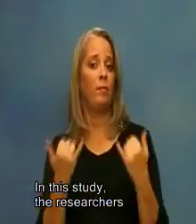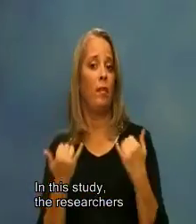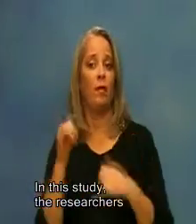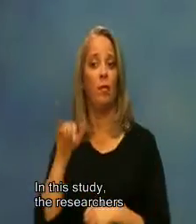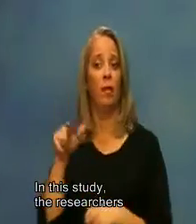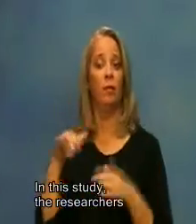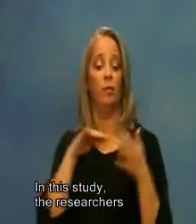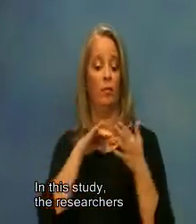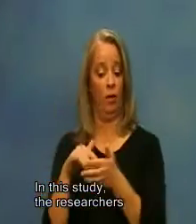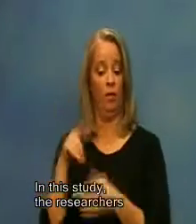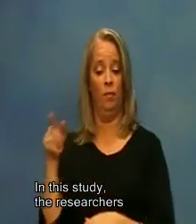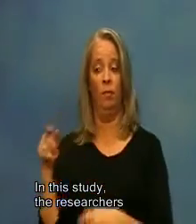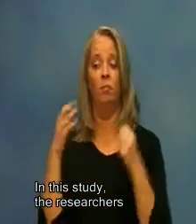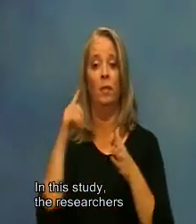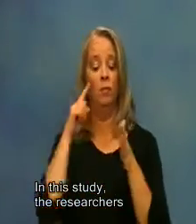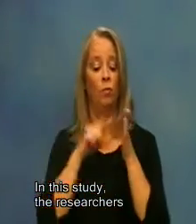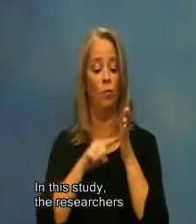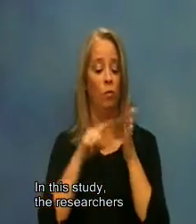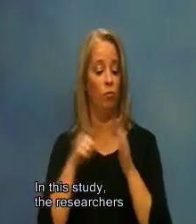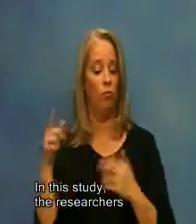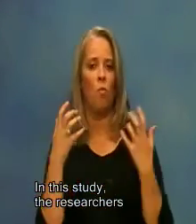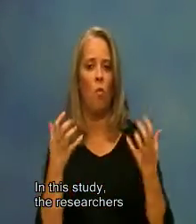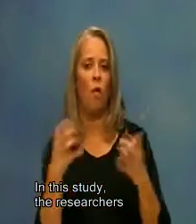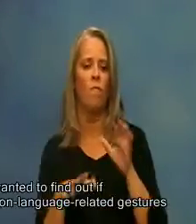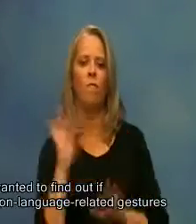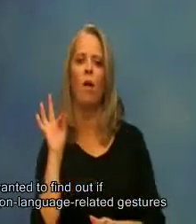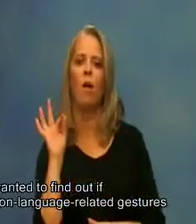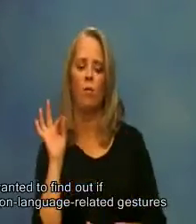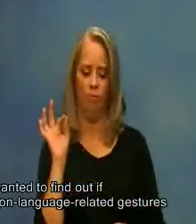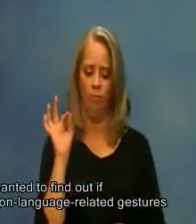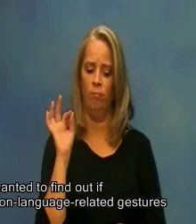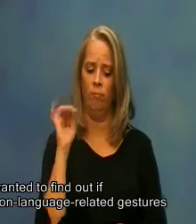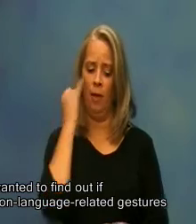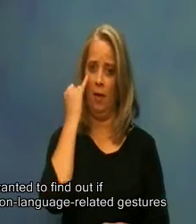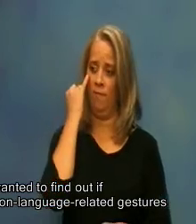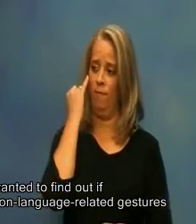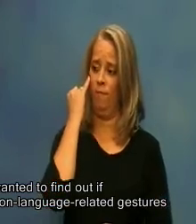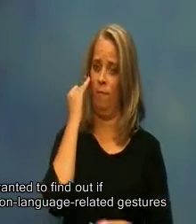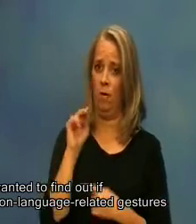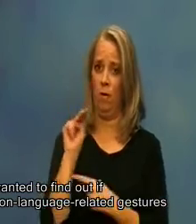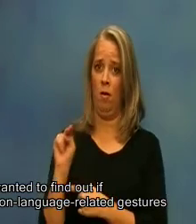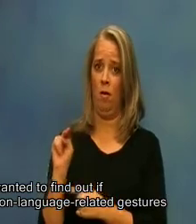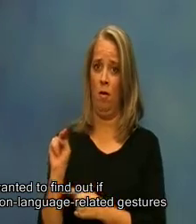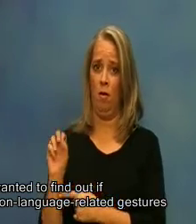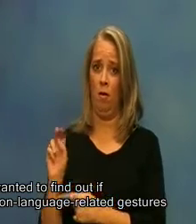In this study, the researchers wanted to find out if non-language related